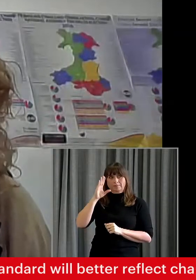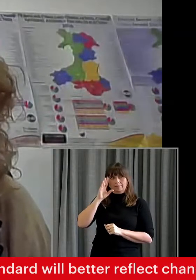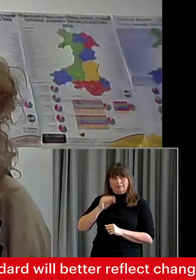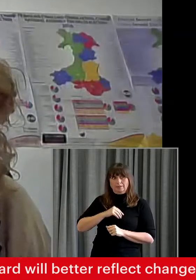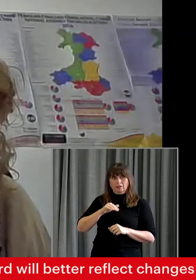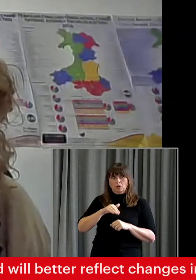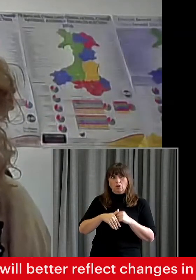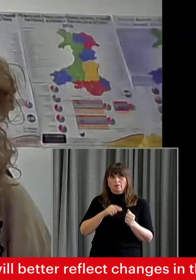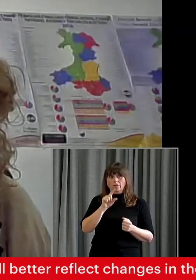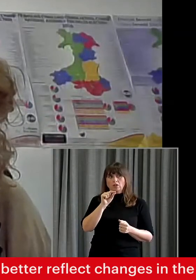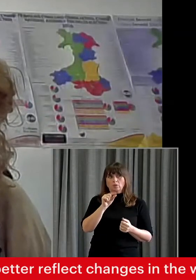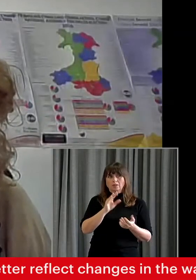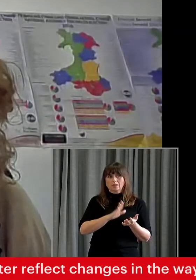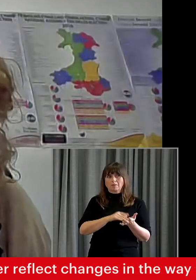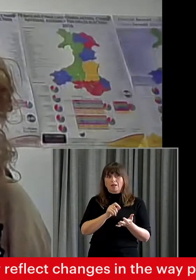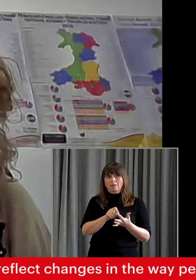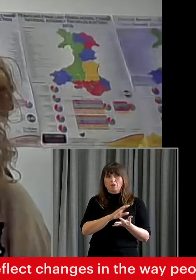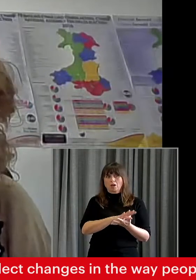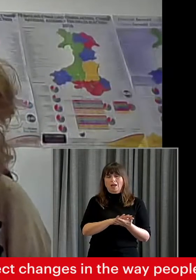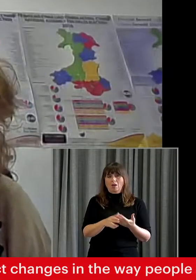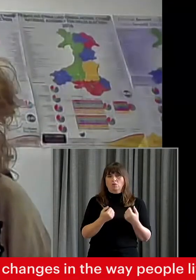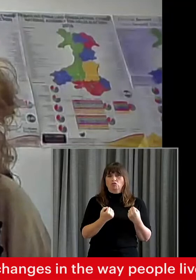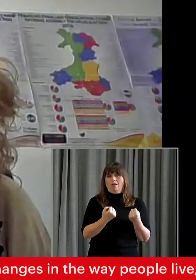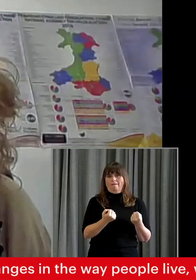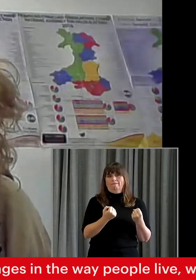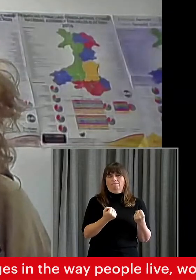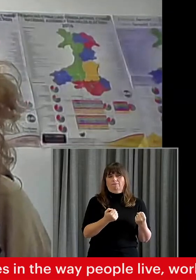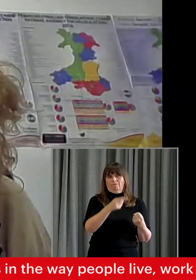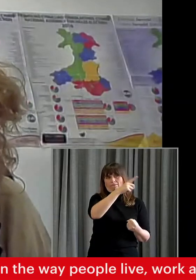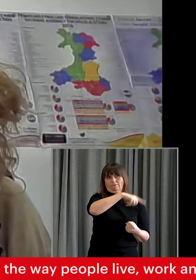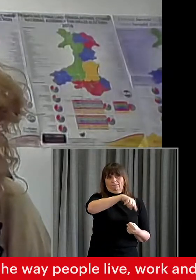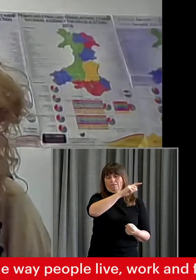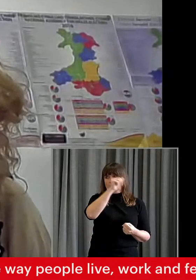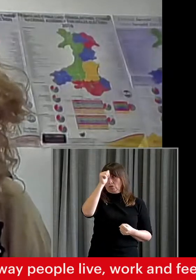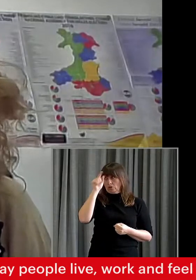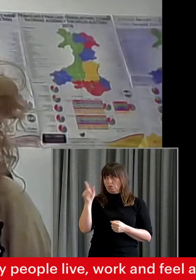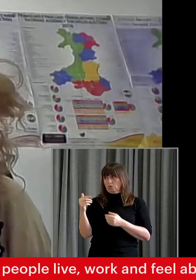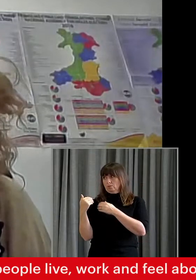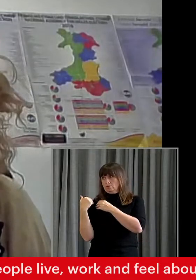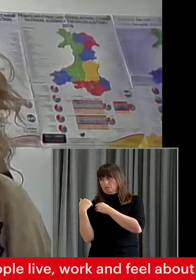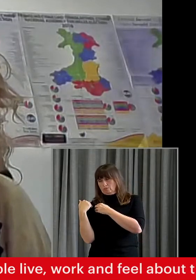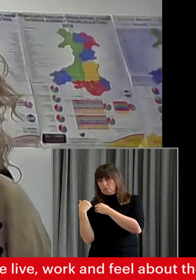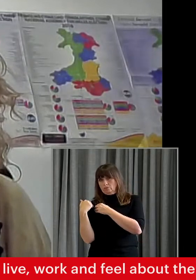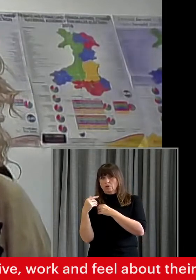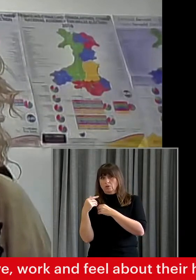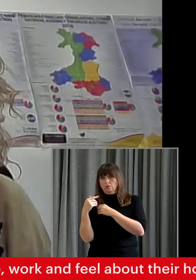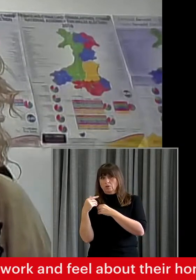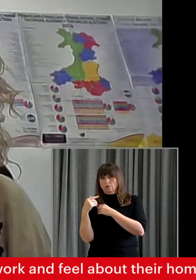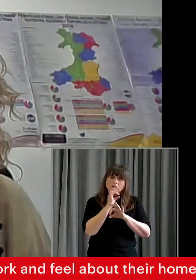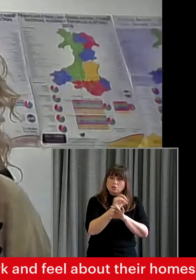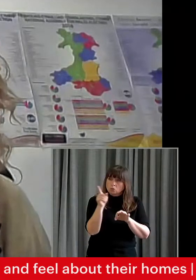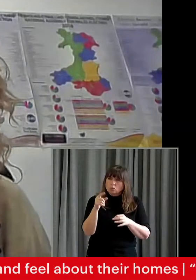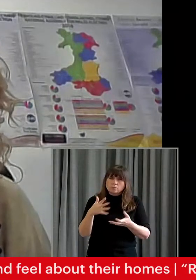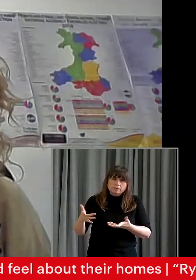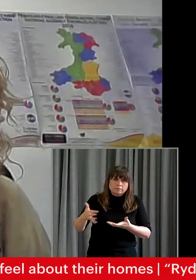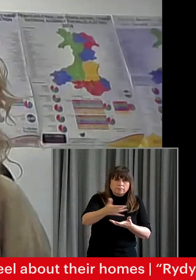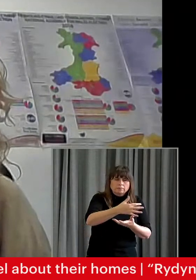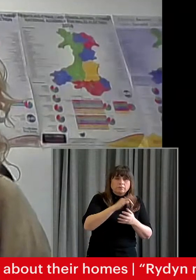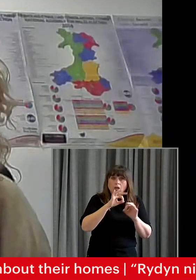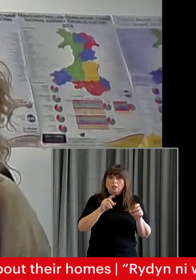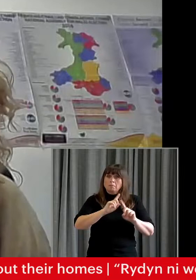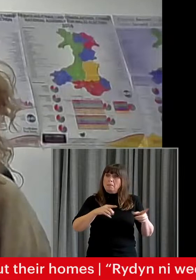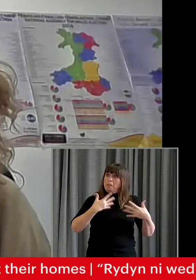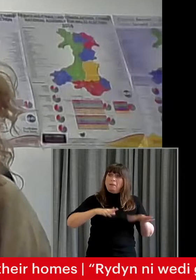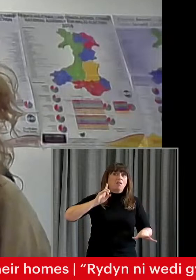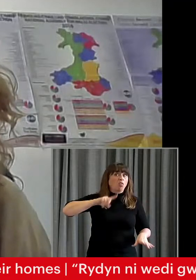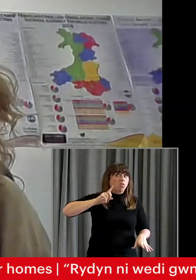hour? Obviously falls in your remit. We know you've got internal polling and data coming to you. So can you tell us compliance,